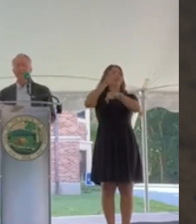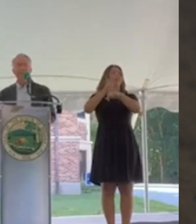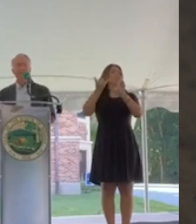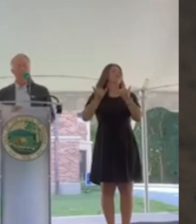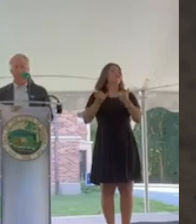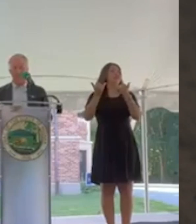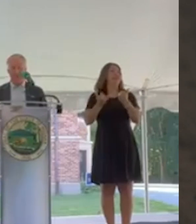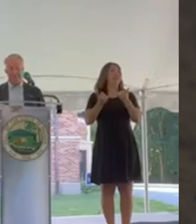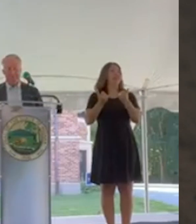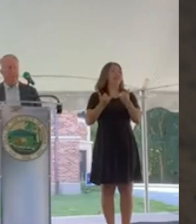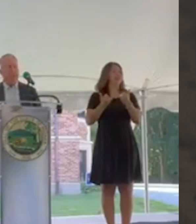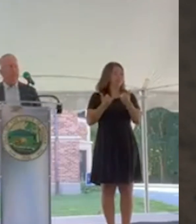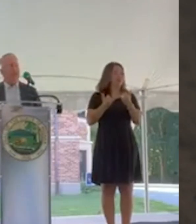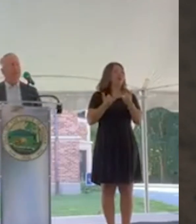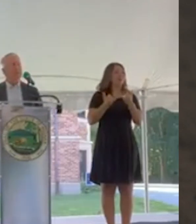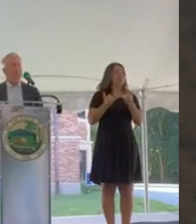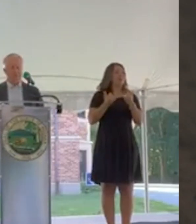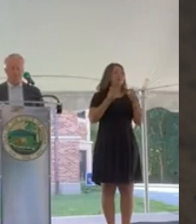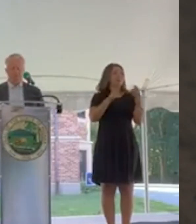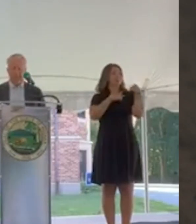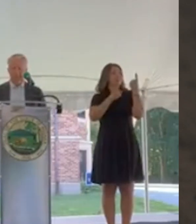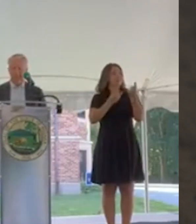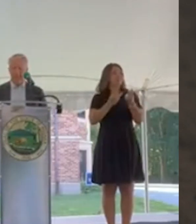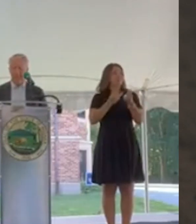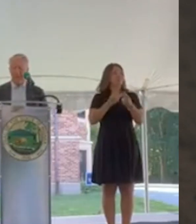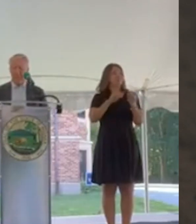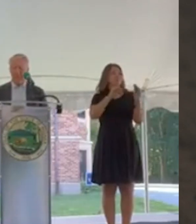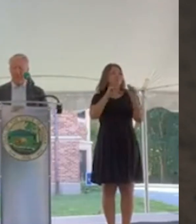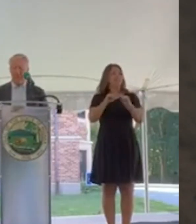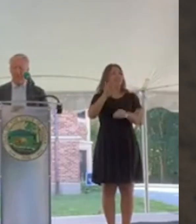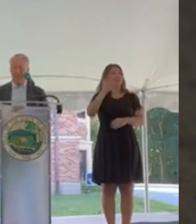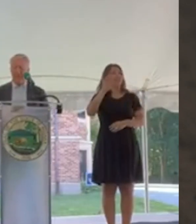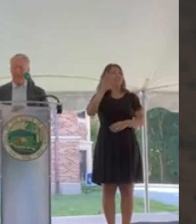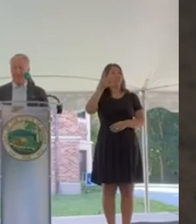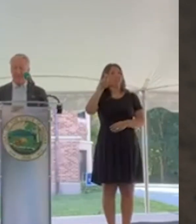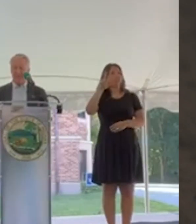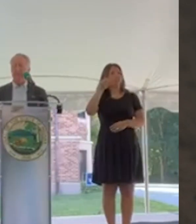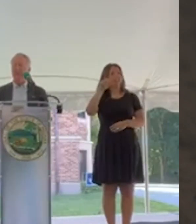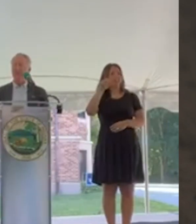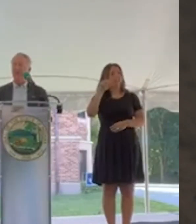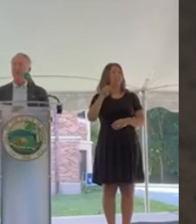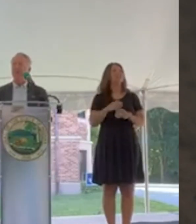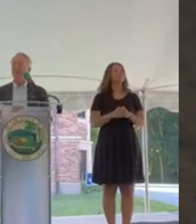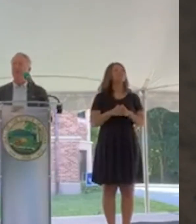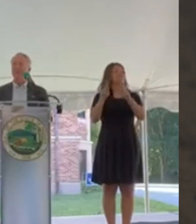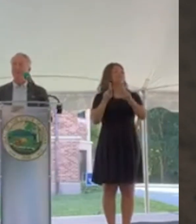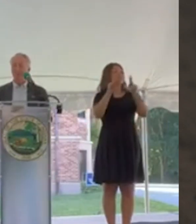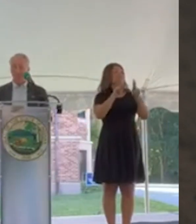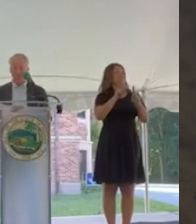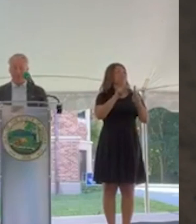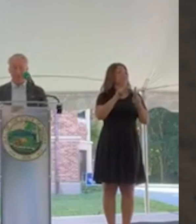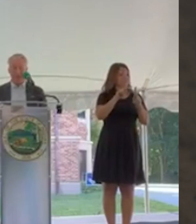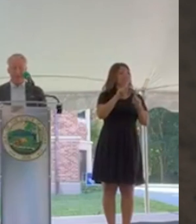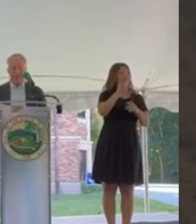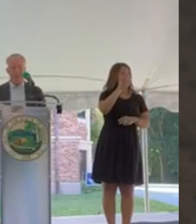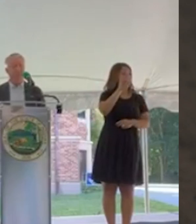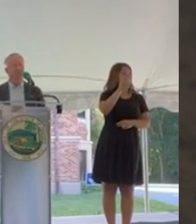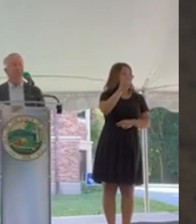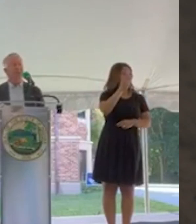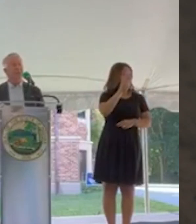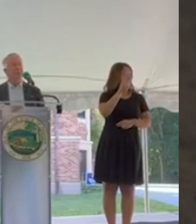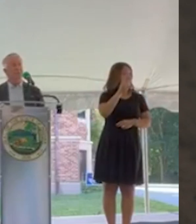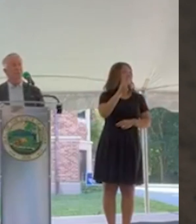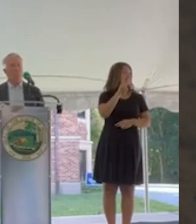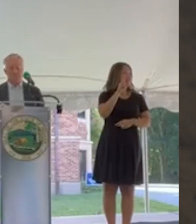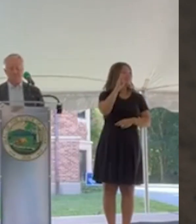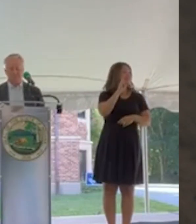in 1930, and similarly, established in 1846, the School for the Deaf,